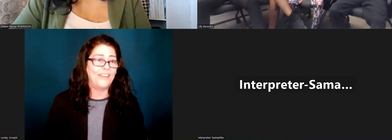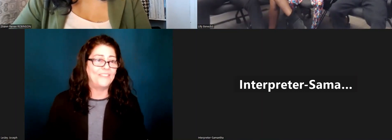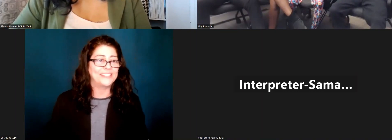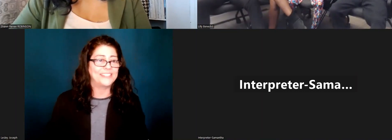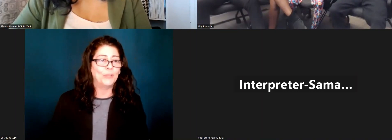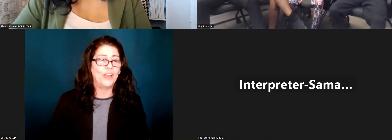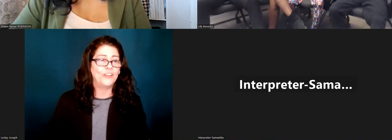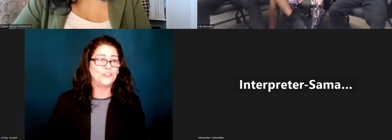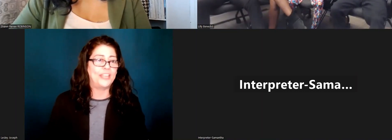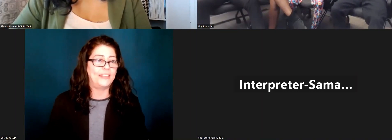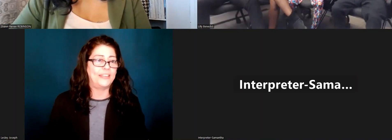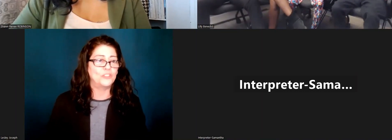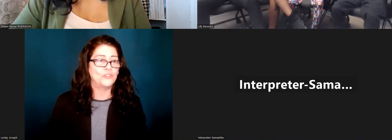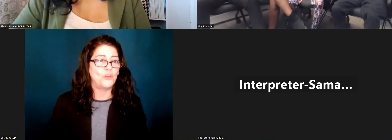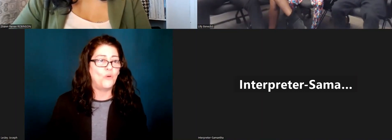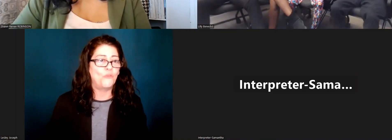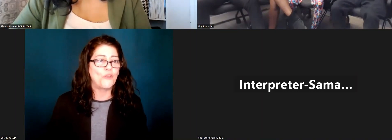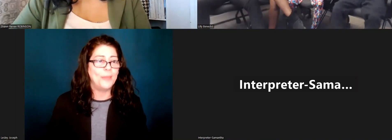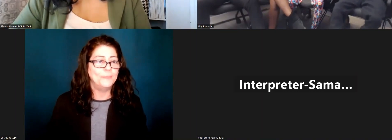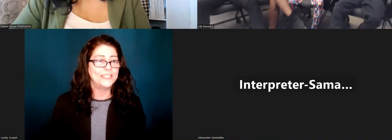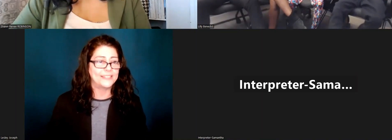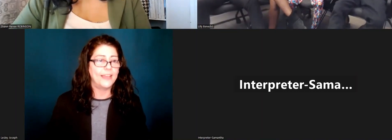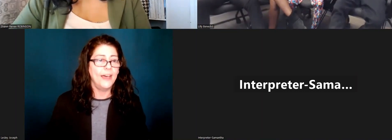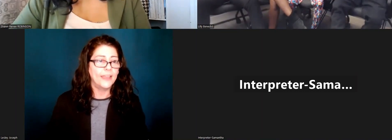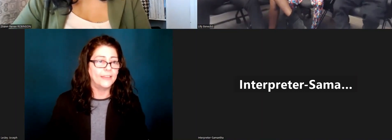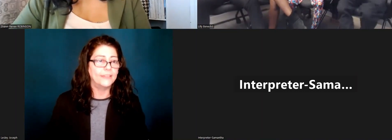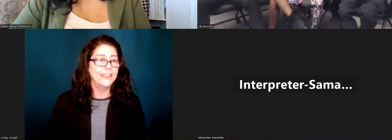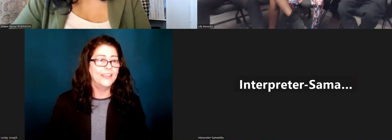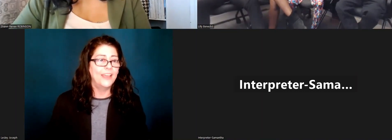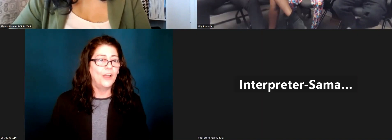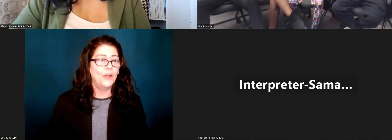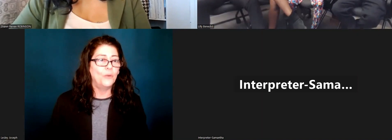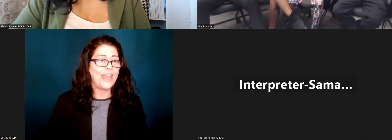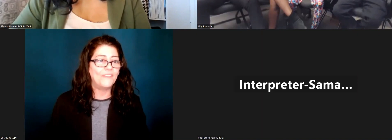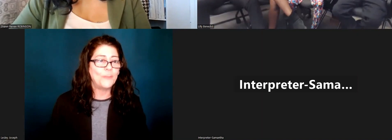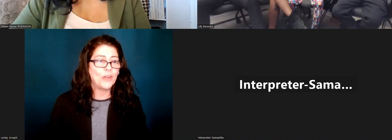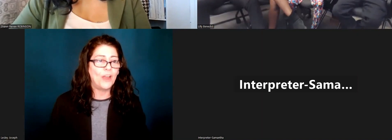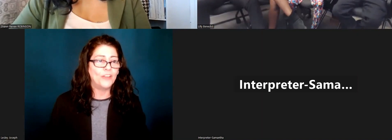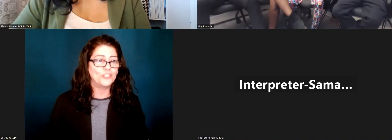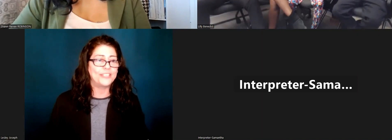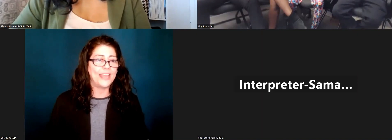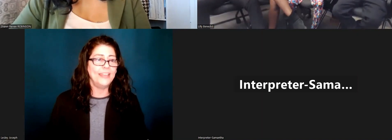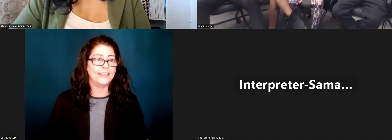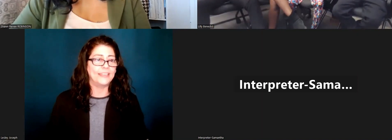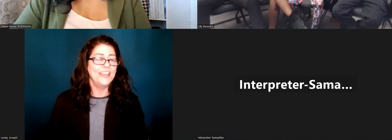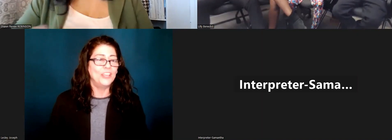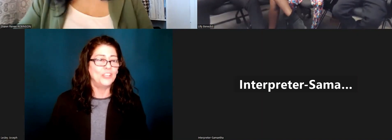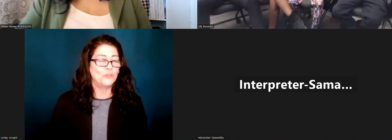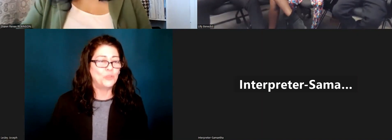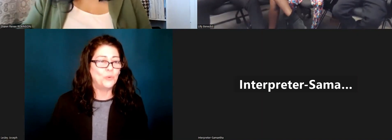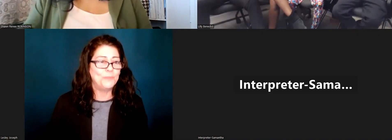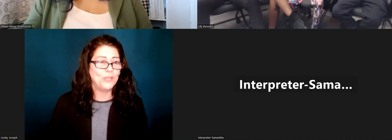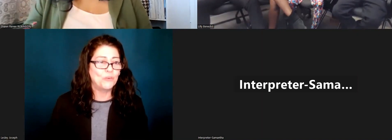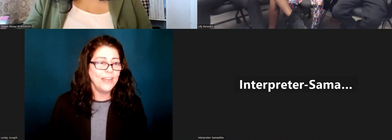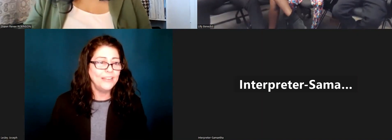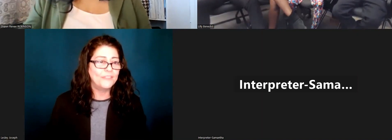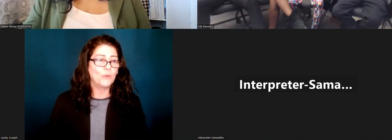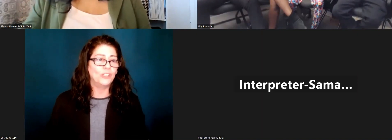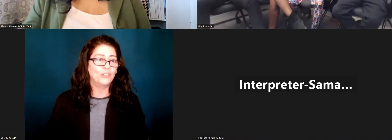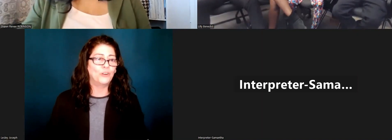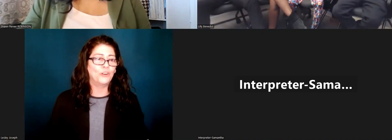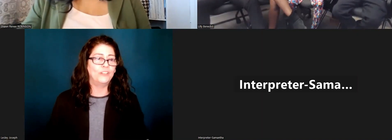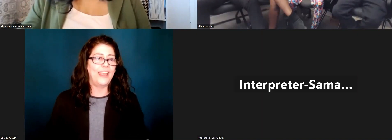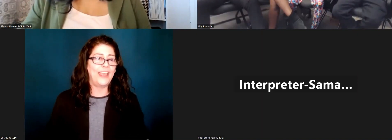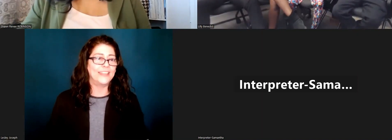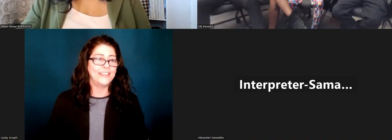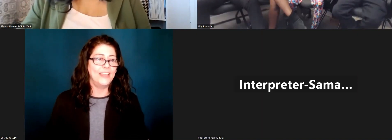too, we'd have that similar understanding. So for them to sign, we'd have a better understanding, you know? So it would be great if they were